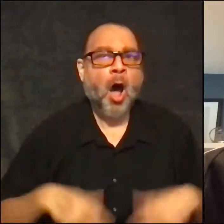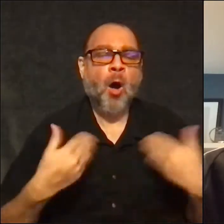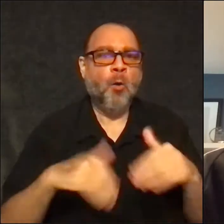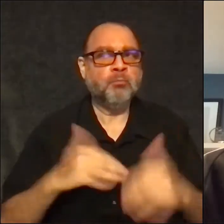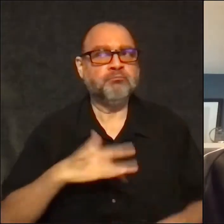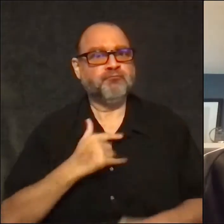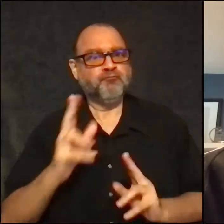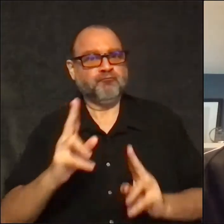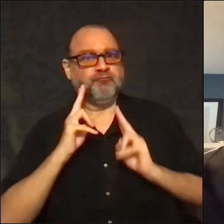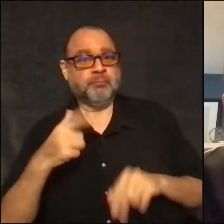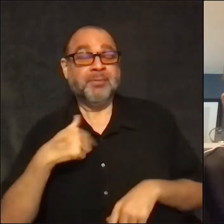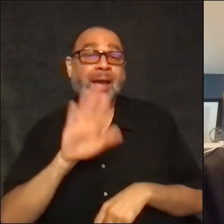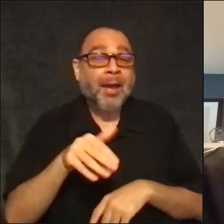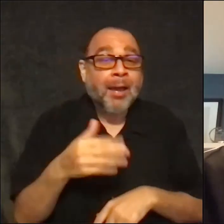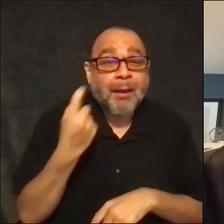So